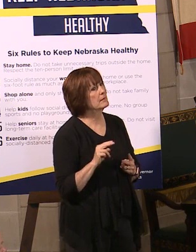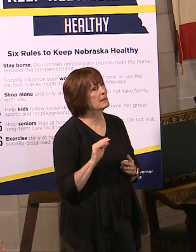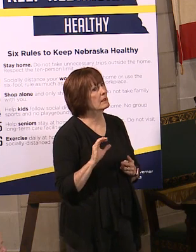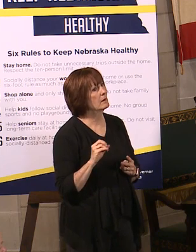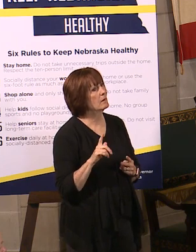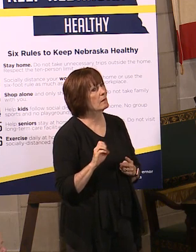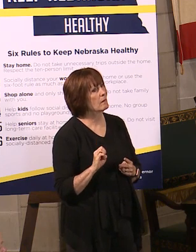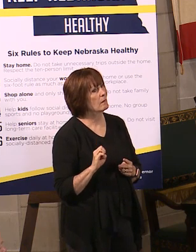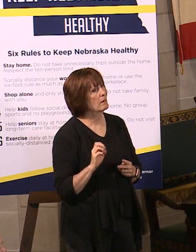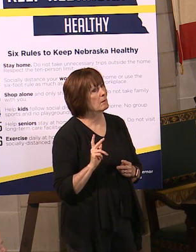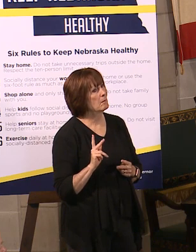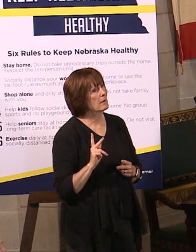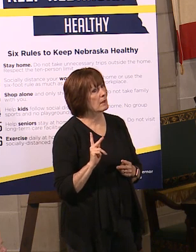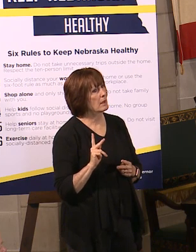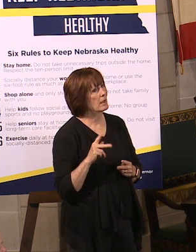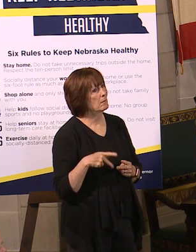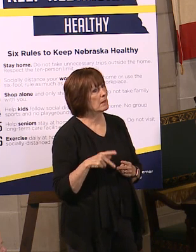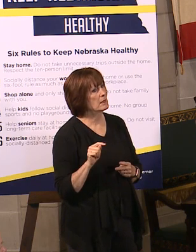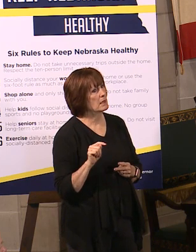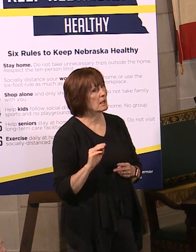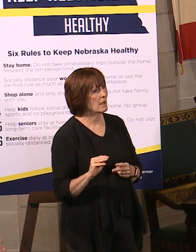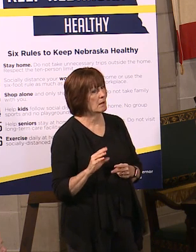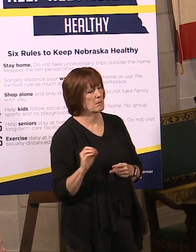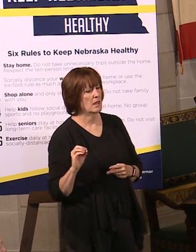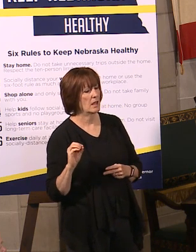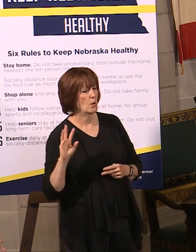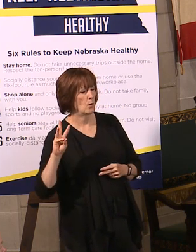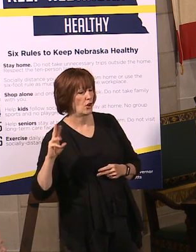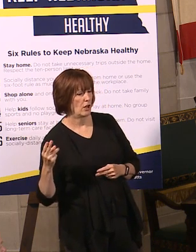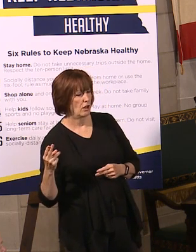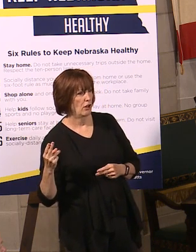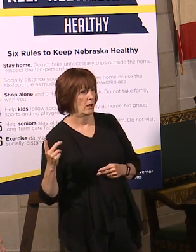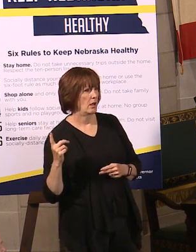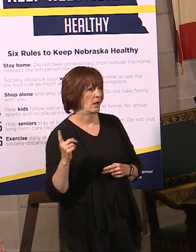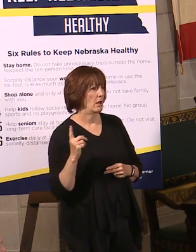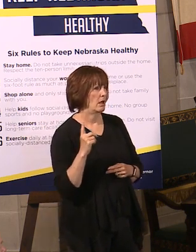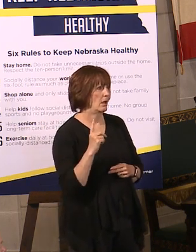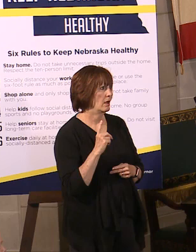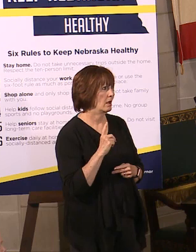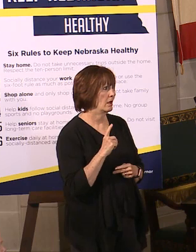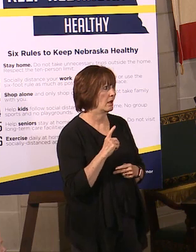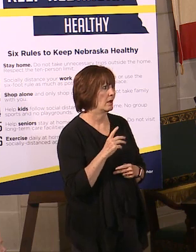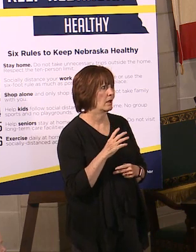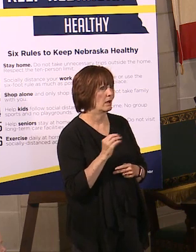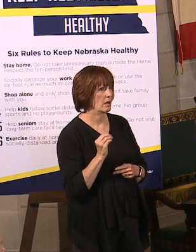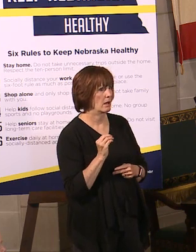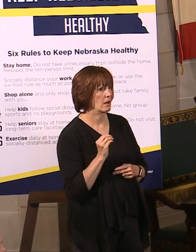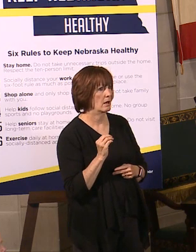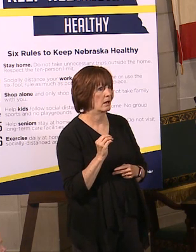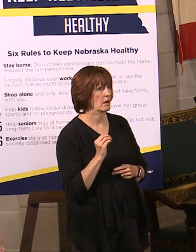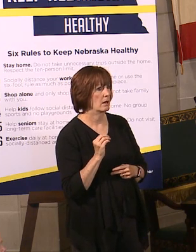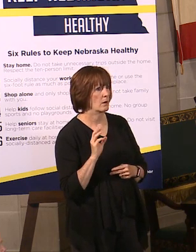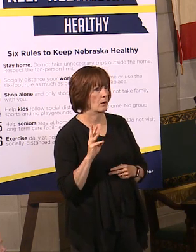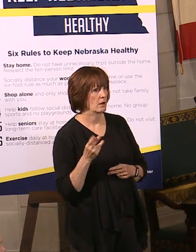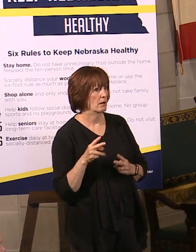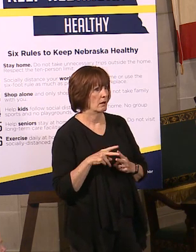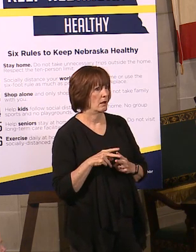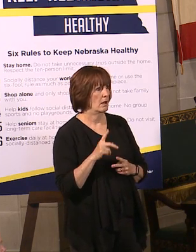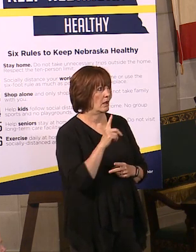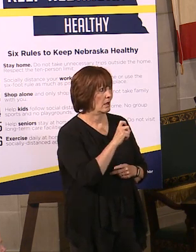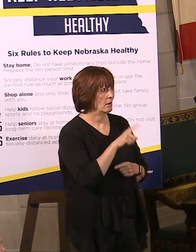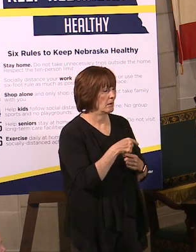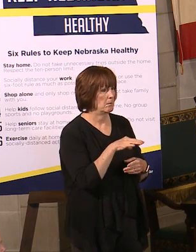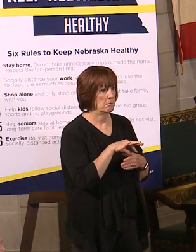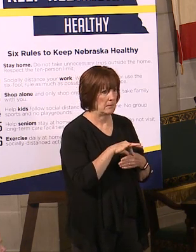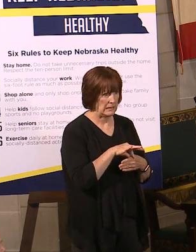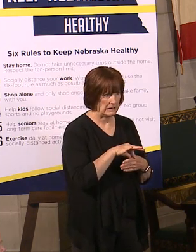from KPTM and Aaron Duffy from the World Herald are both asking about meat. So Nicole from KPTM and Aaron Duffy from the World Herald are asking about